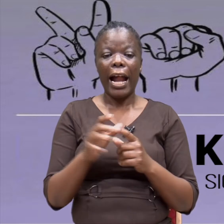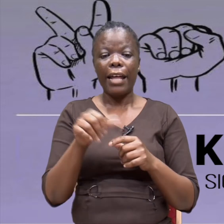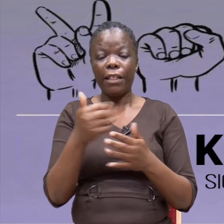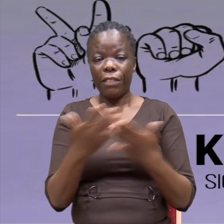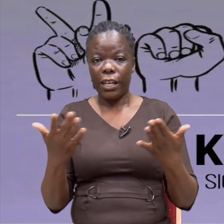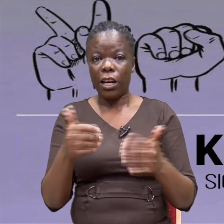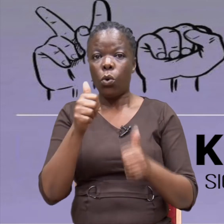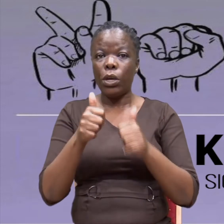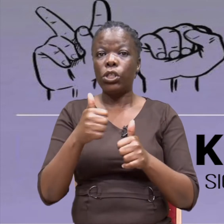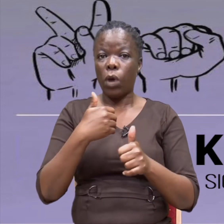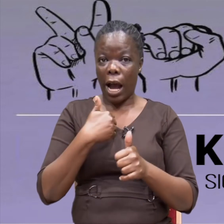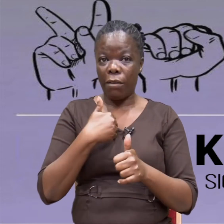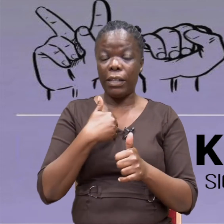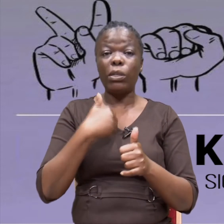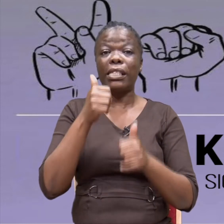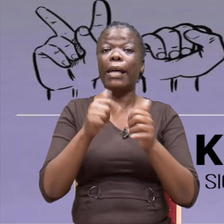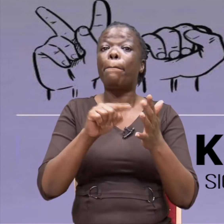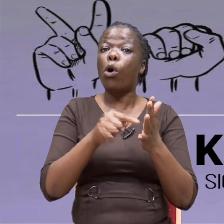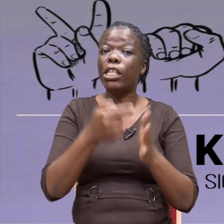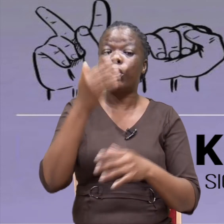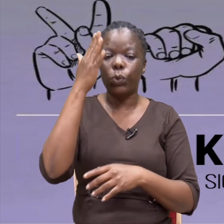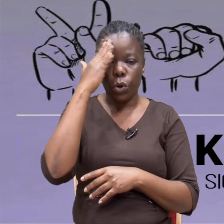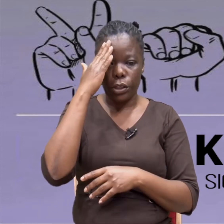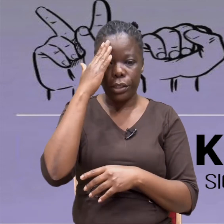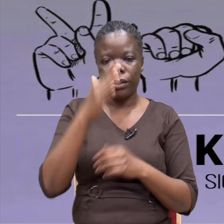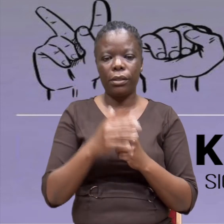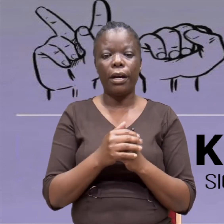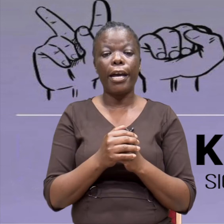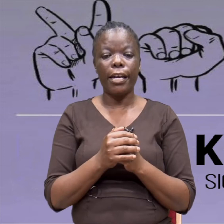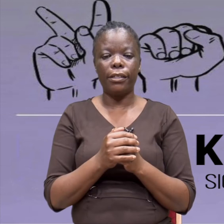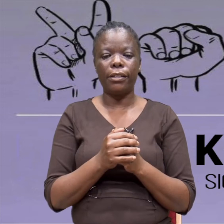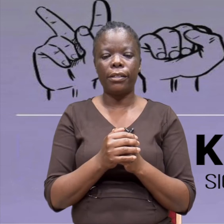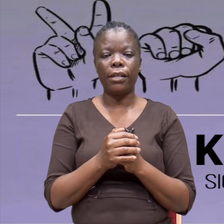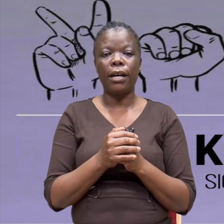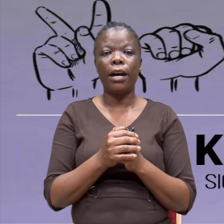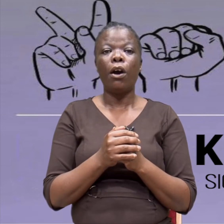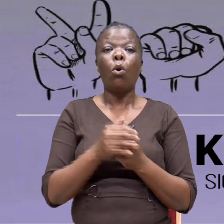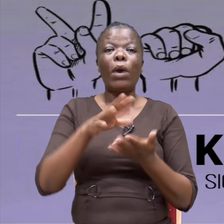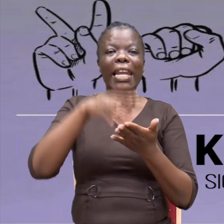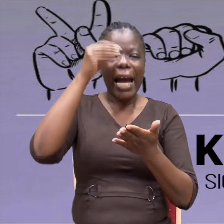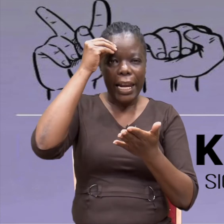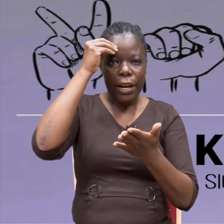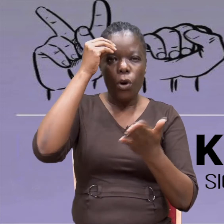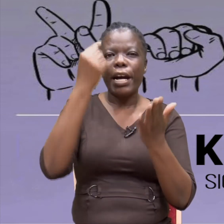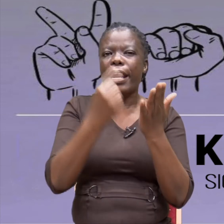Another thing which is a point to note is we learn on grammar.